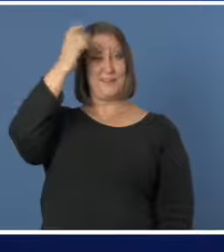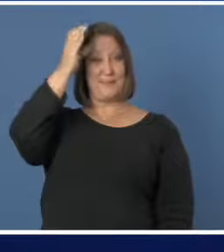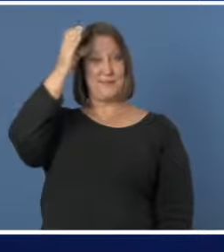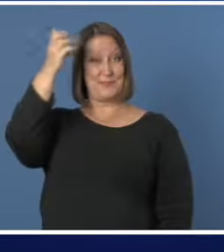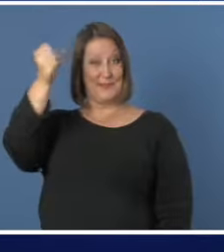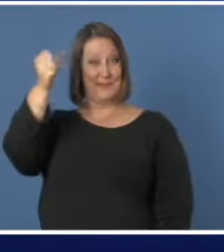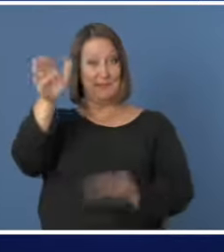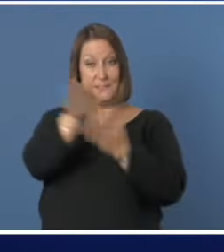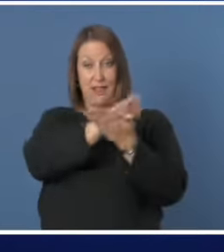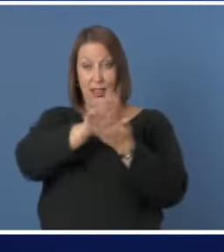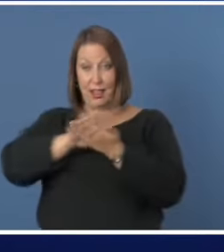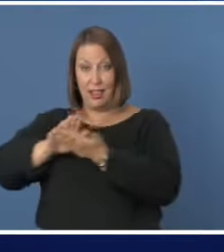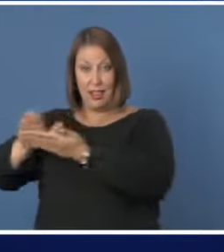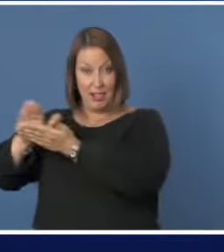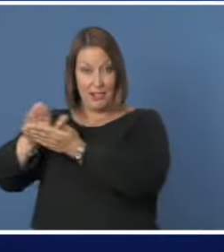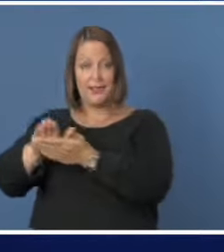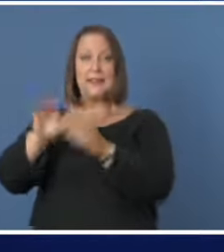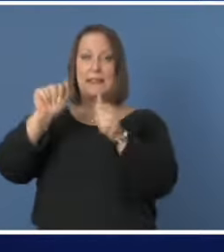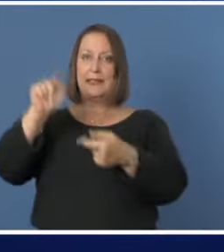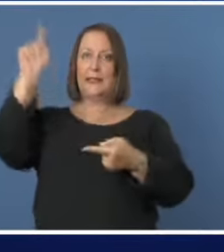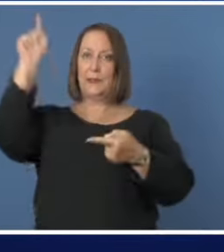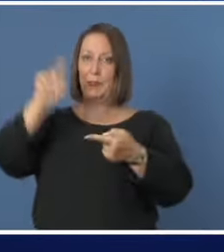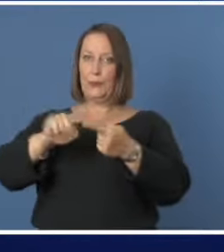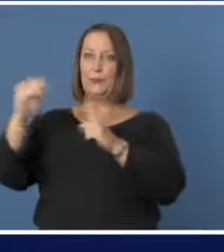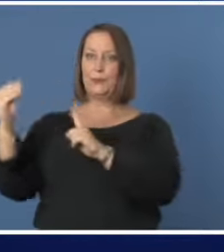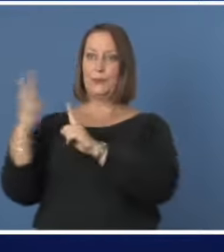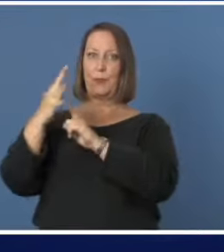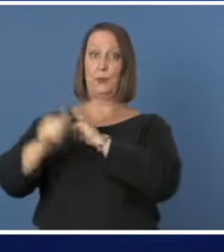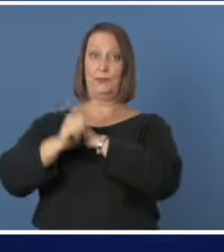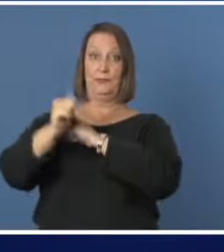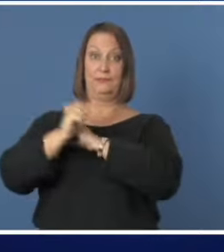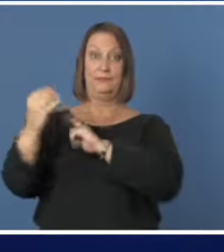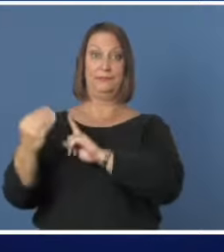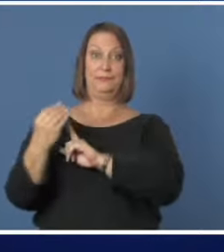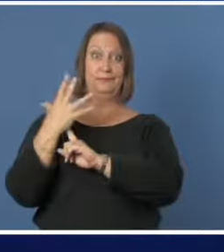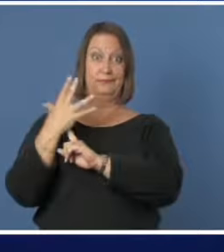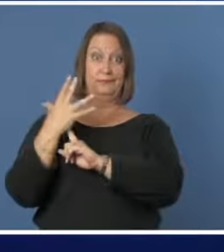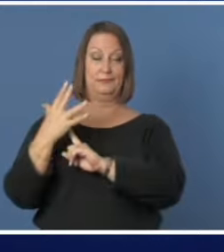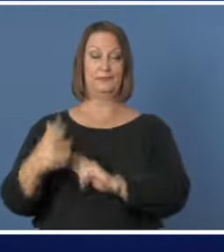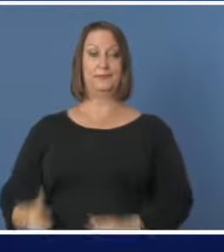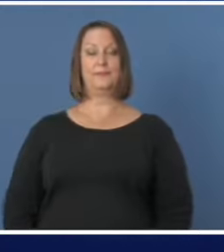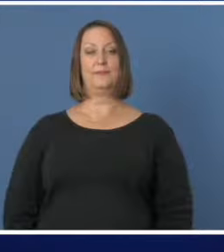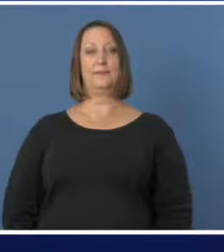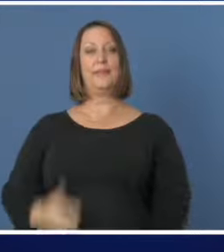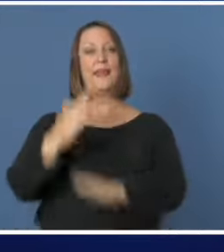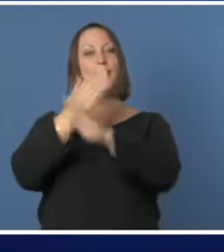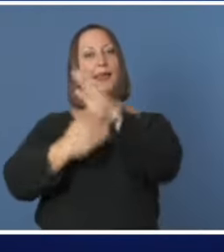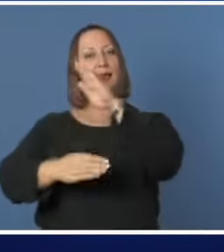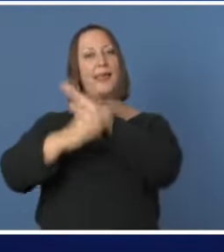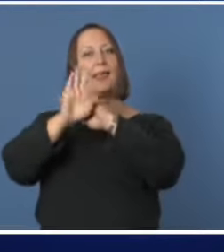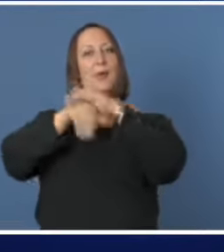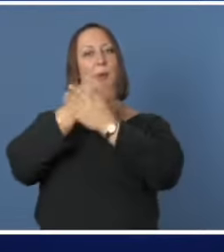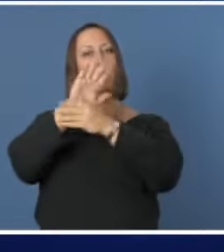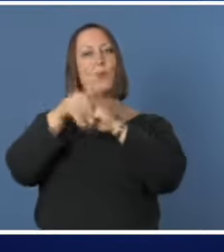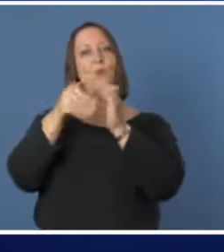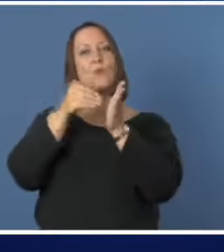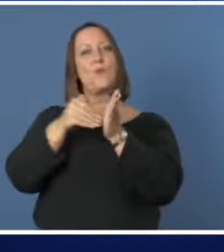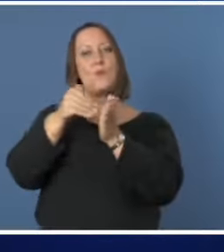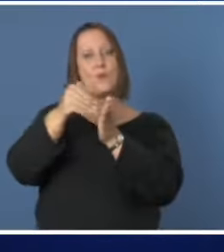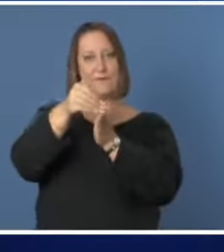Using common sense sanitation techniques can lessen your chance of exposure. Wash